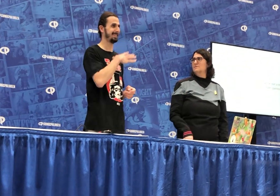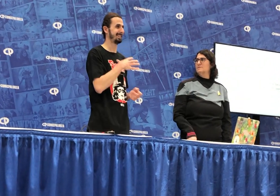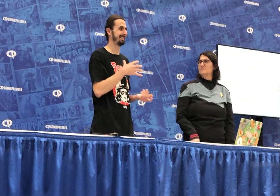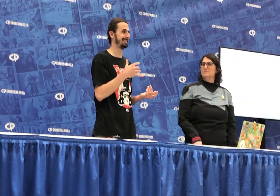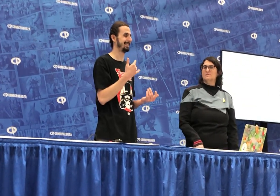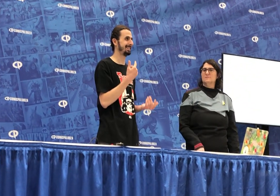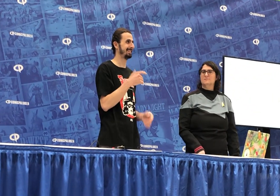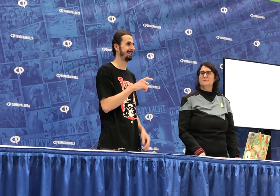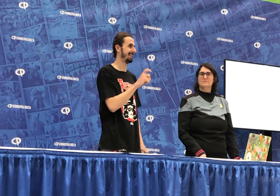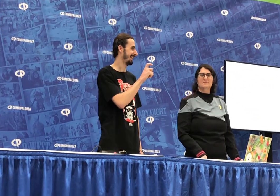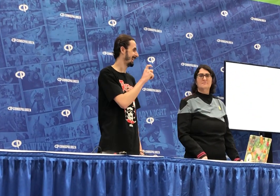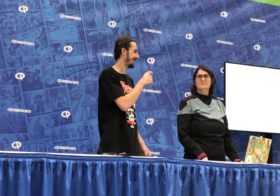Professor Xavier, what else?